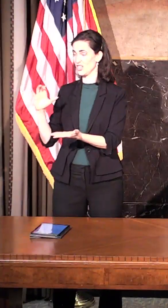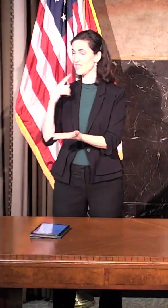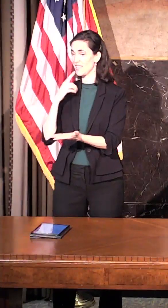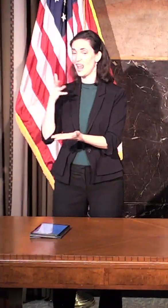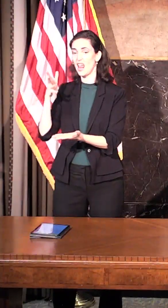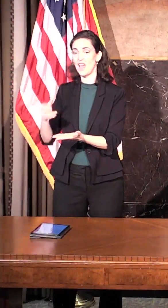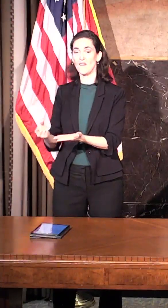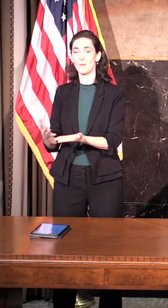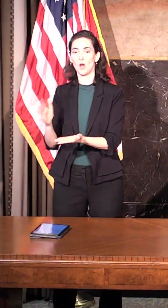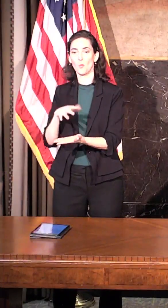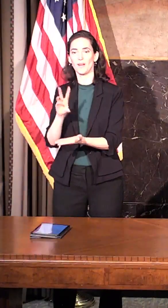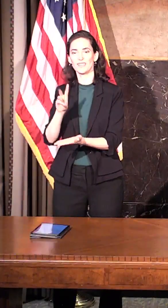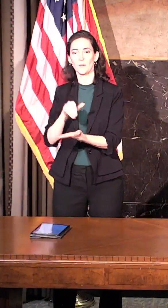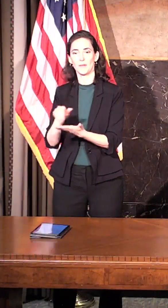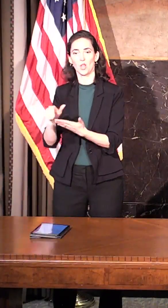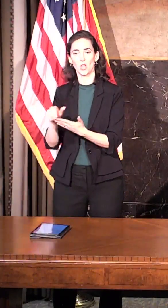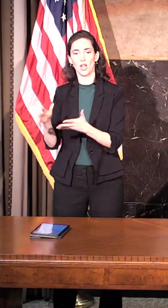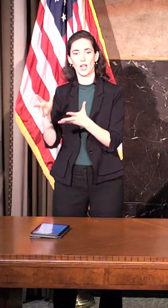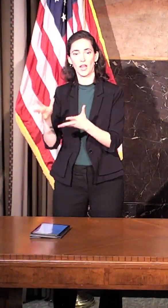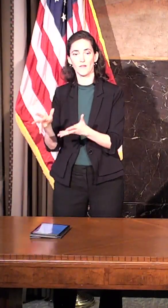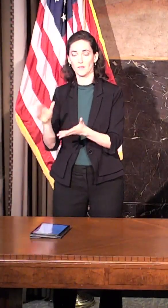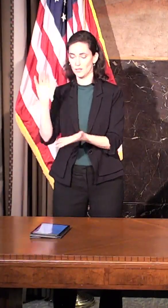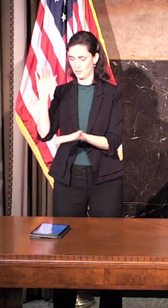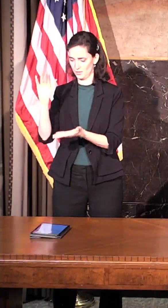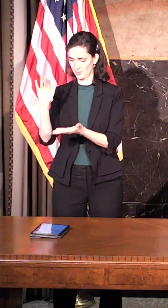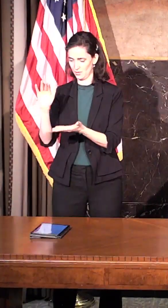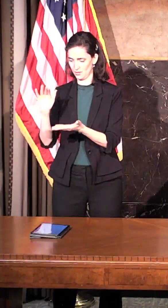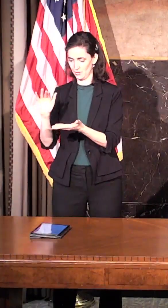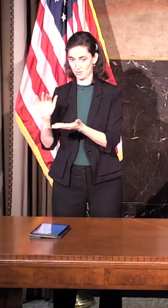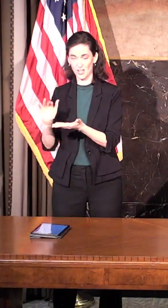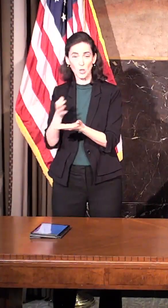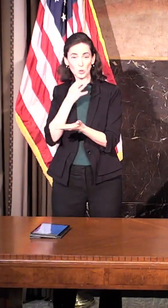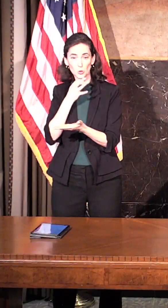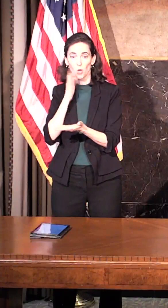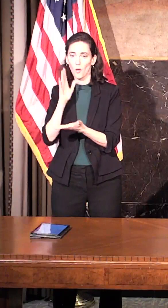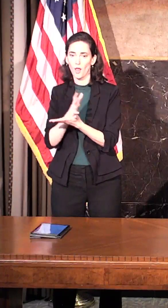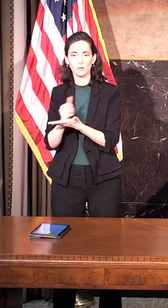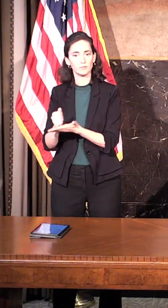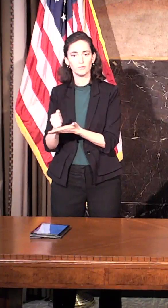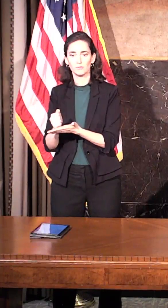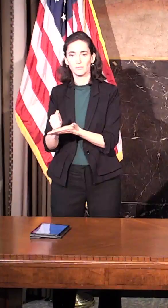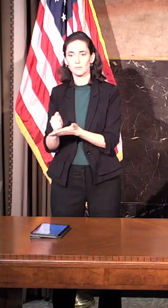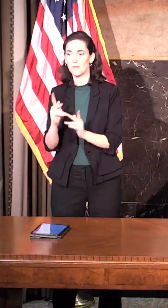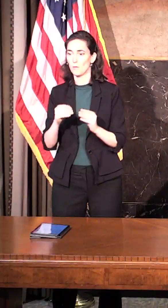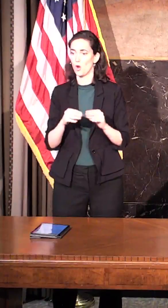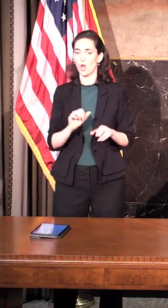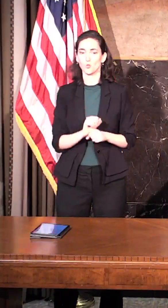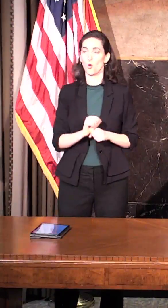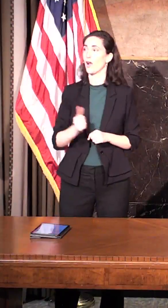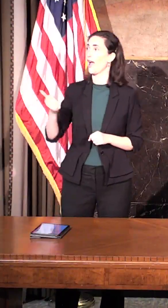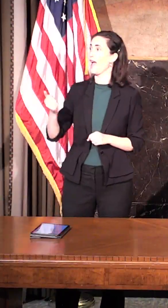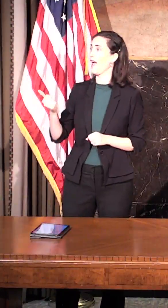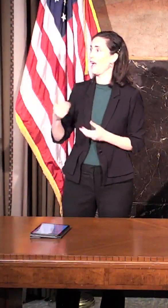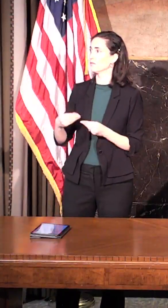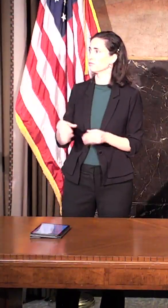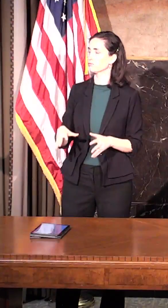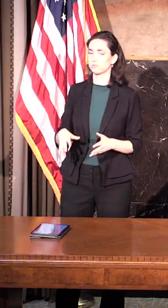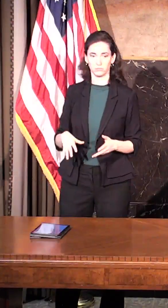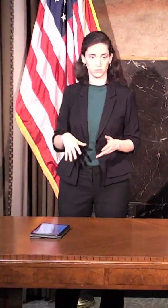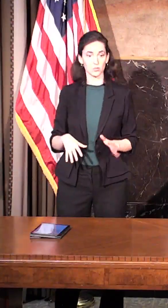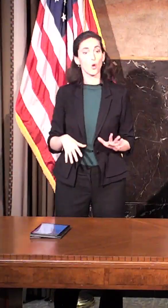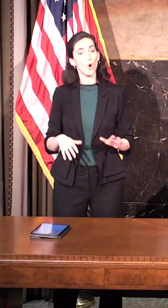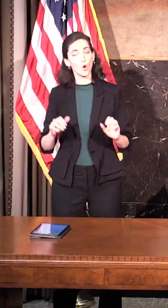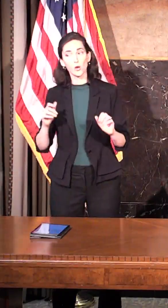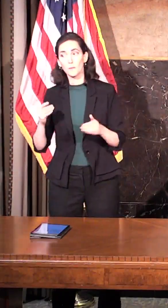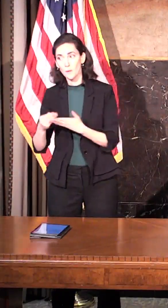million in it. So clearly that's going to be completely exhausted again very soon. We'll be borrowing money, and even though you're able to